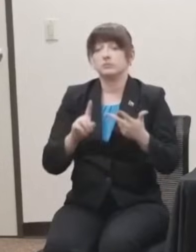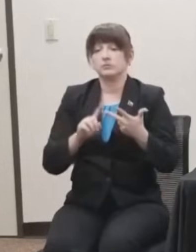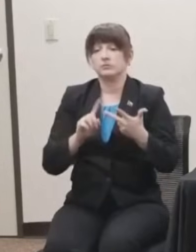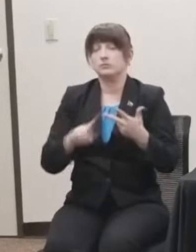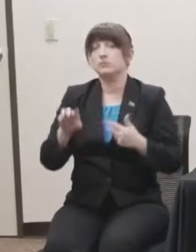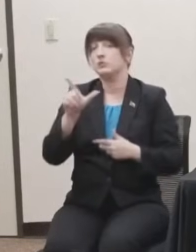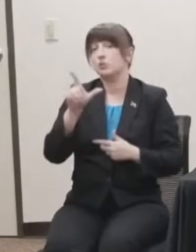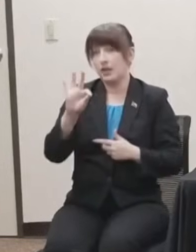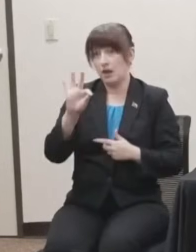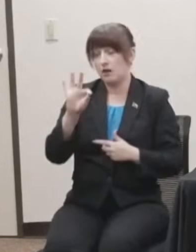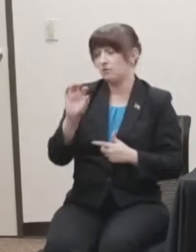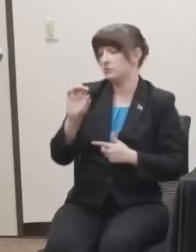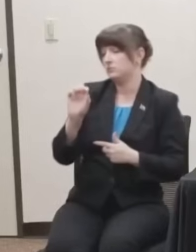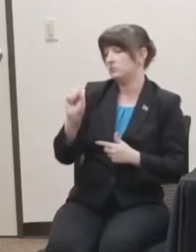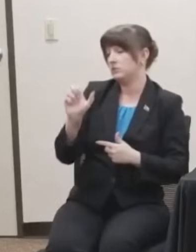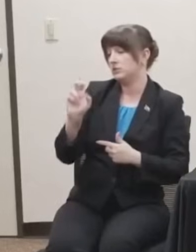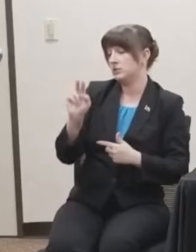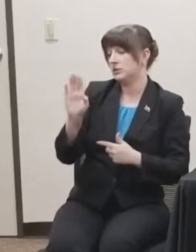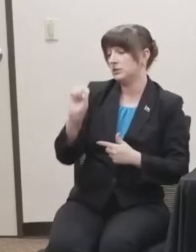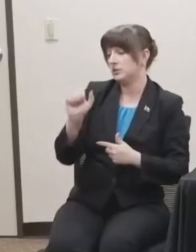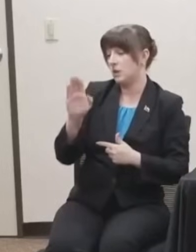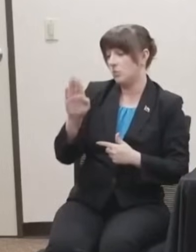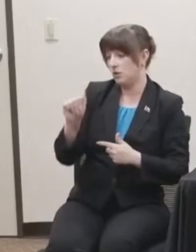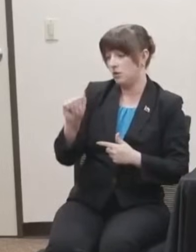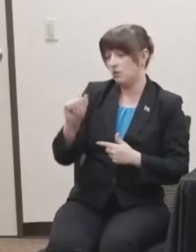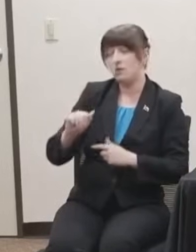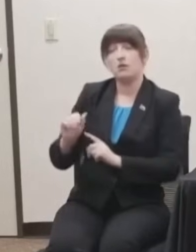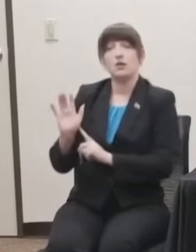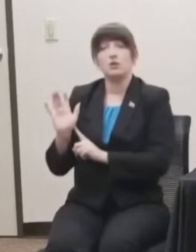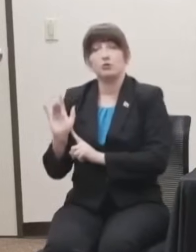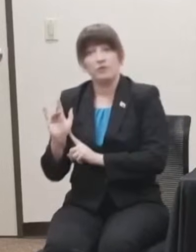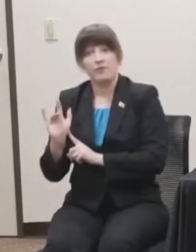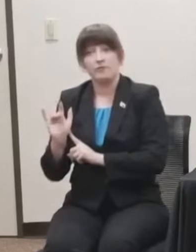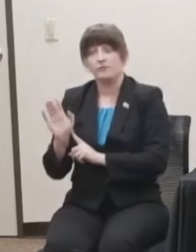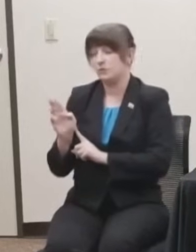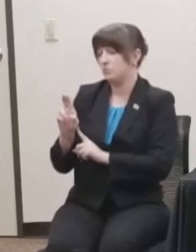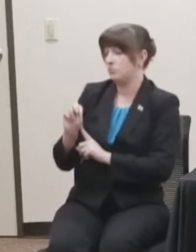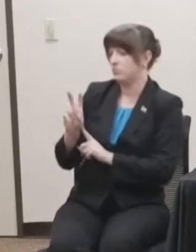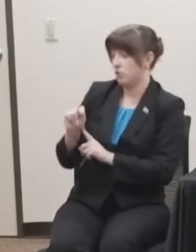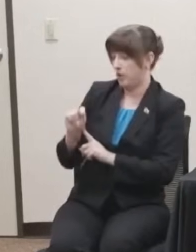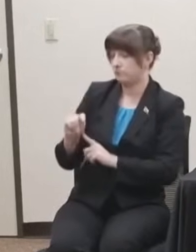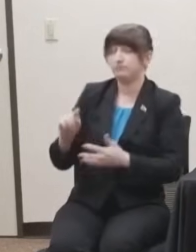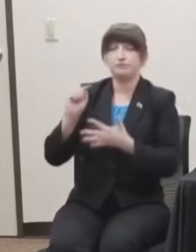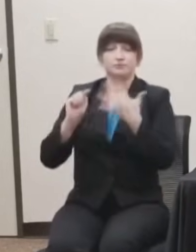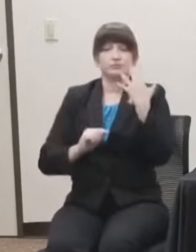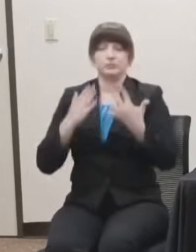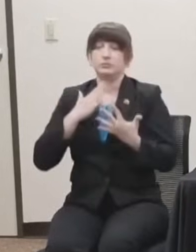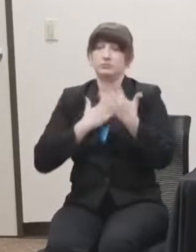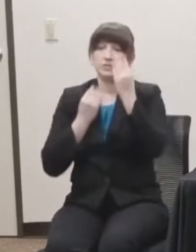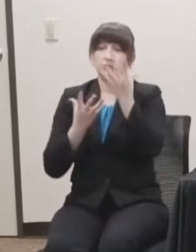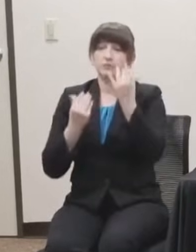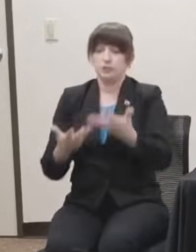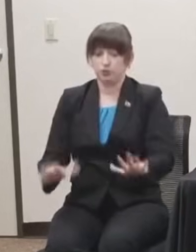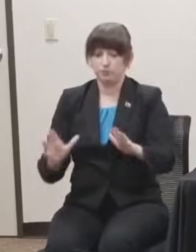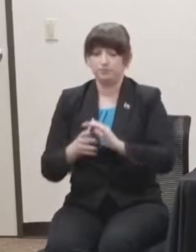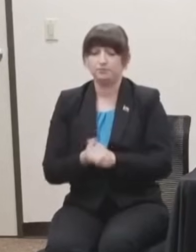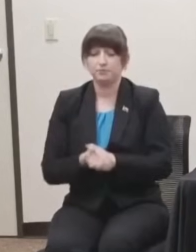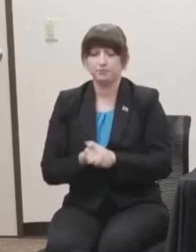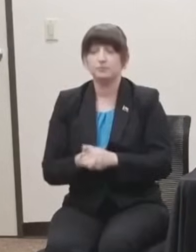air evacuations occurred in Burnett. And that concludes my brief. Thank you, Governor. Thank you. Now with the